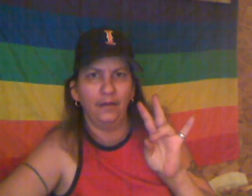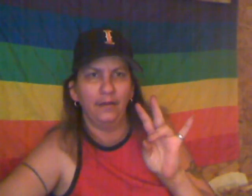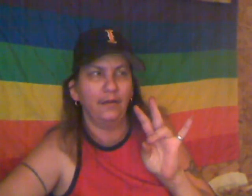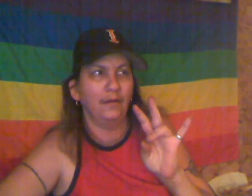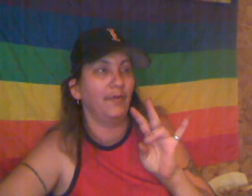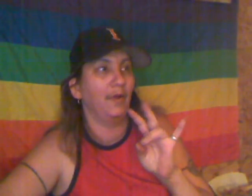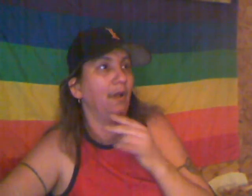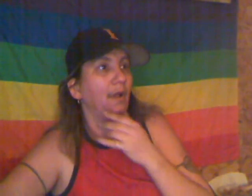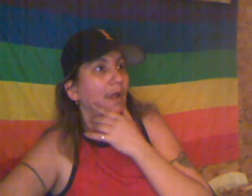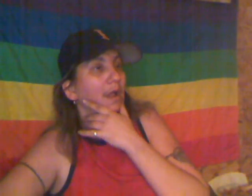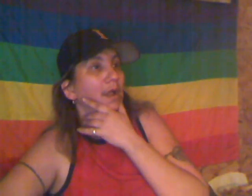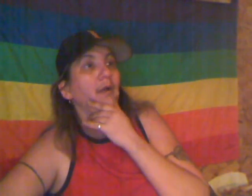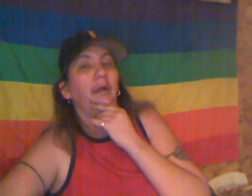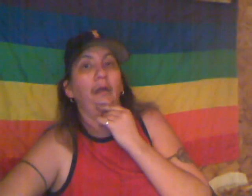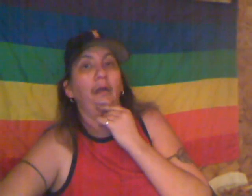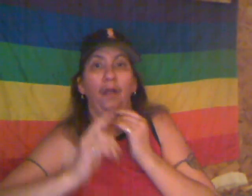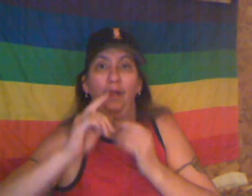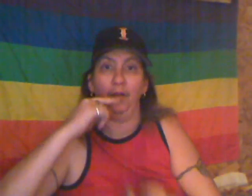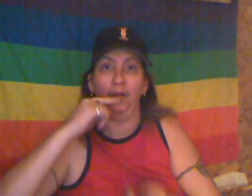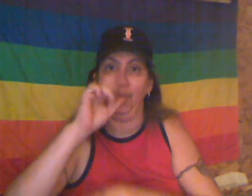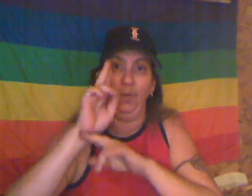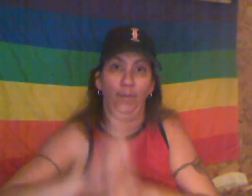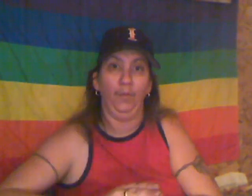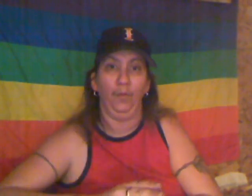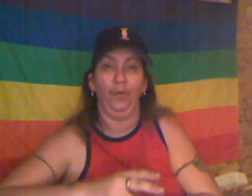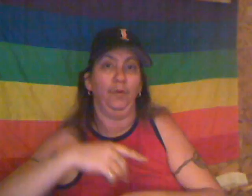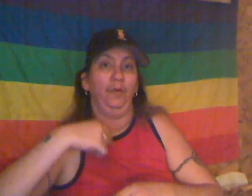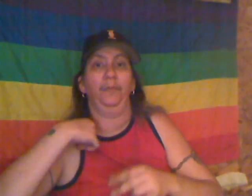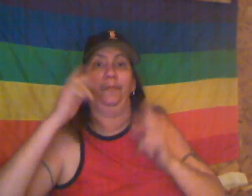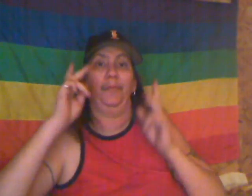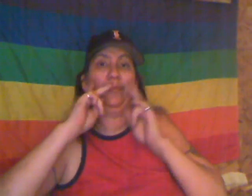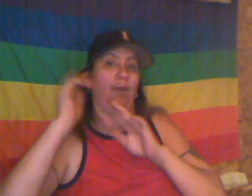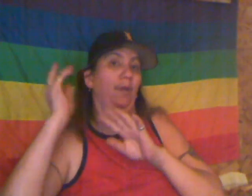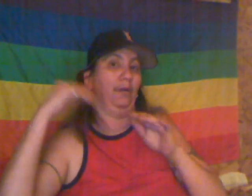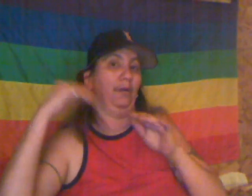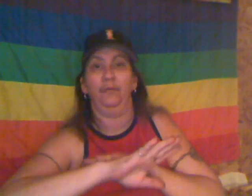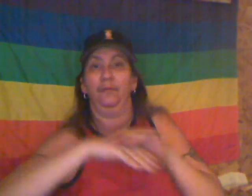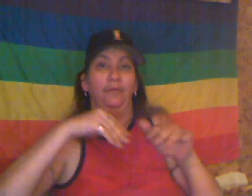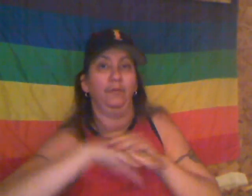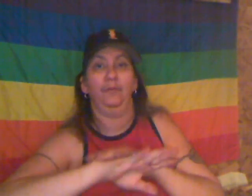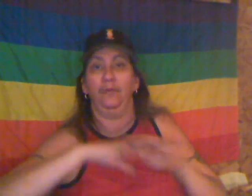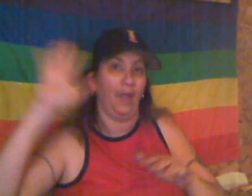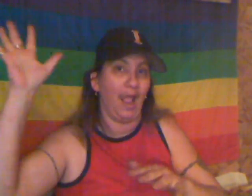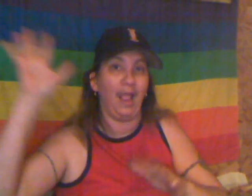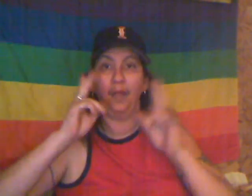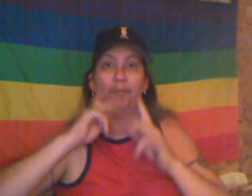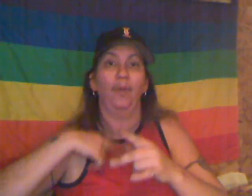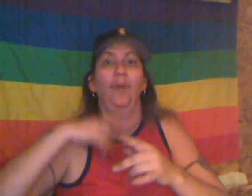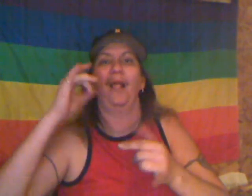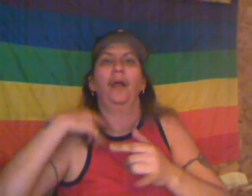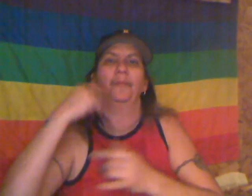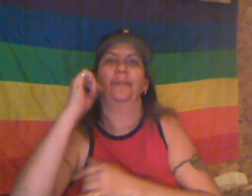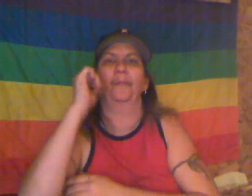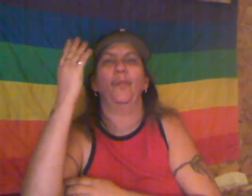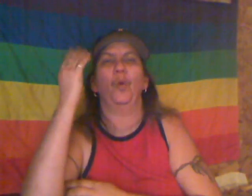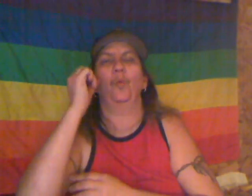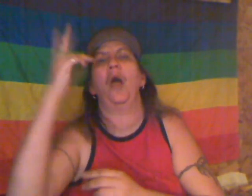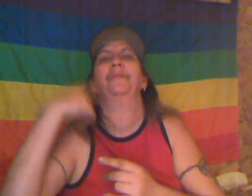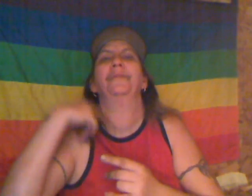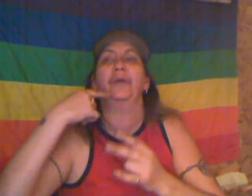the accuracy of about an inch. That's about the size of a quarter from 800 miles in space. So, obviously, it's a warm, watery planet. Remember, 70% of the